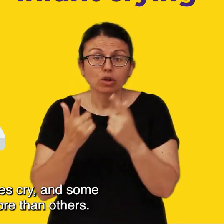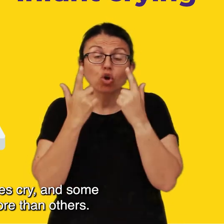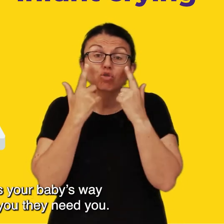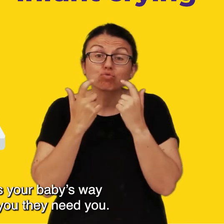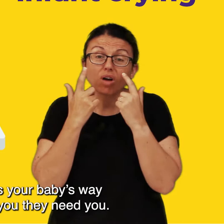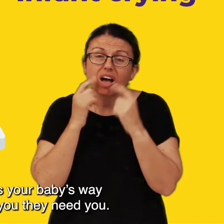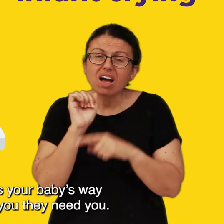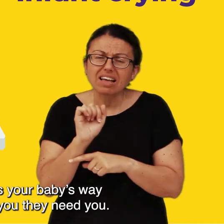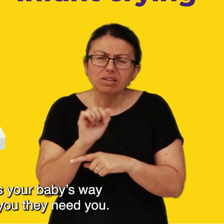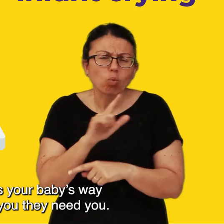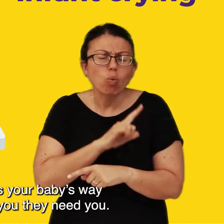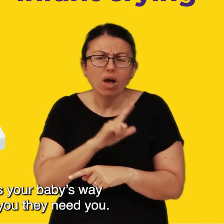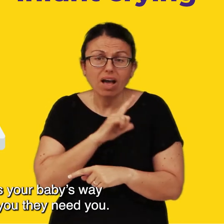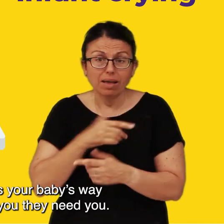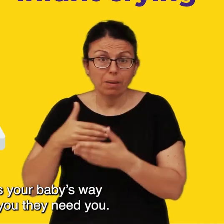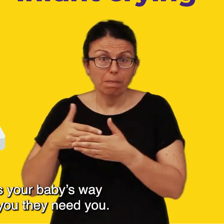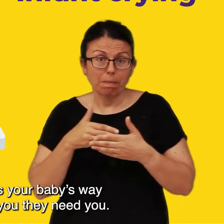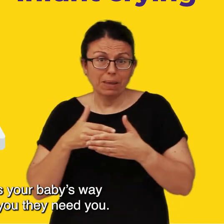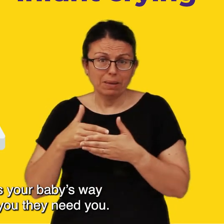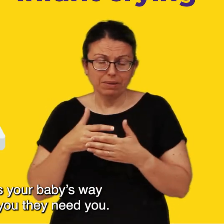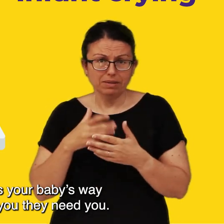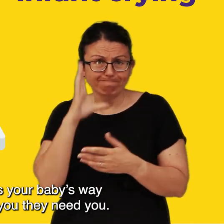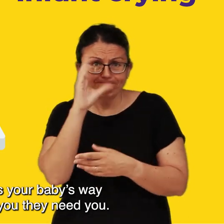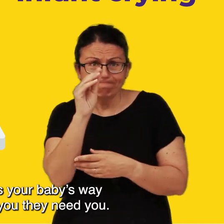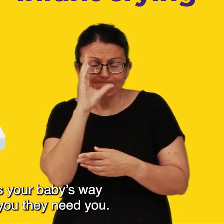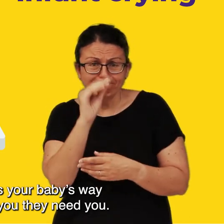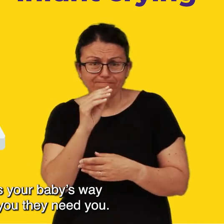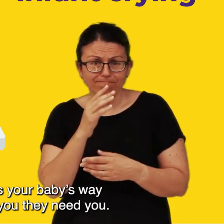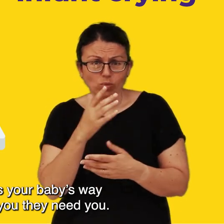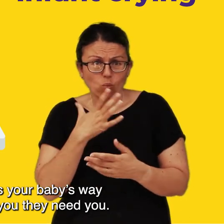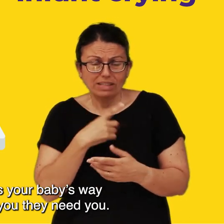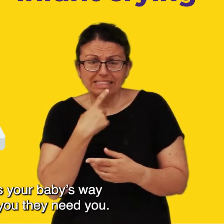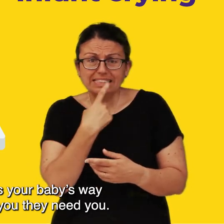Crying is your baby's way of telling you that they need you.